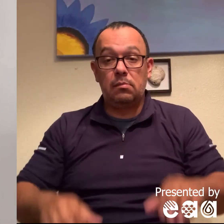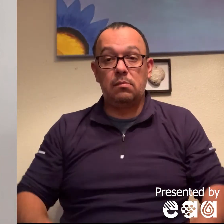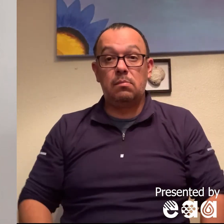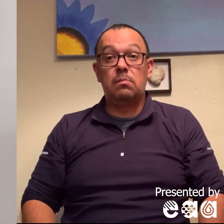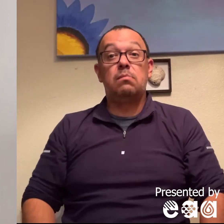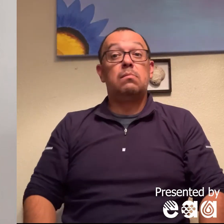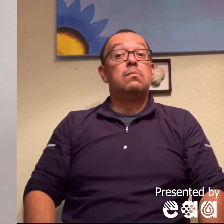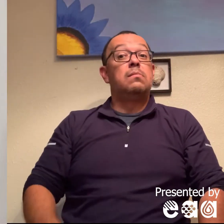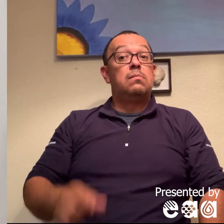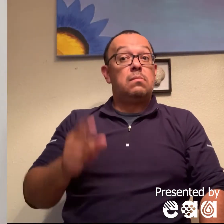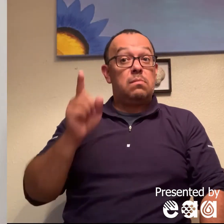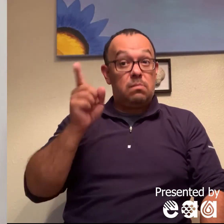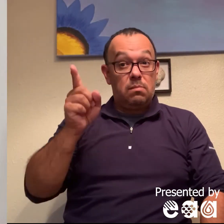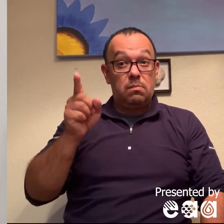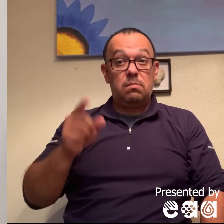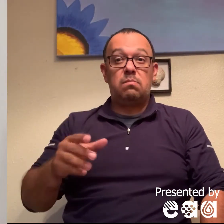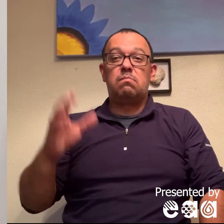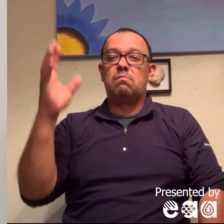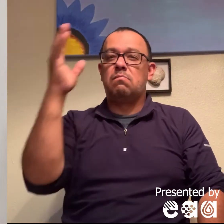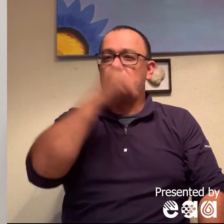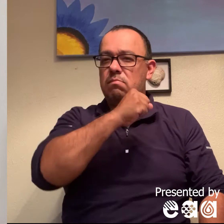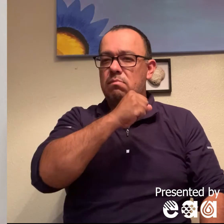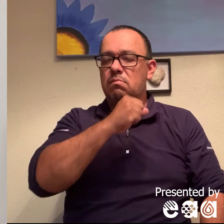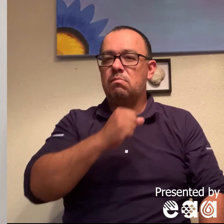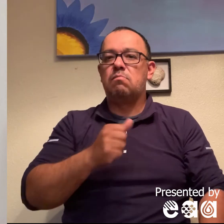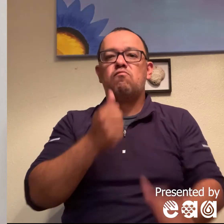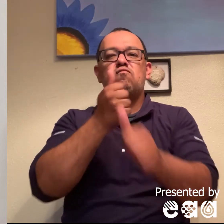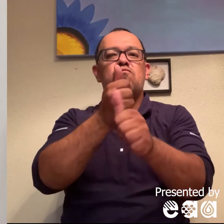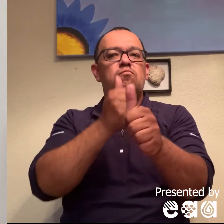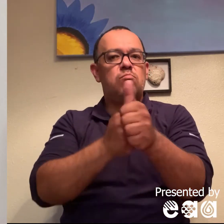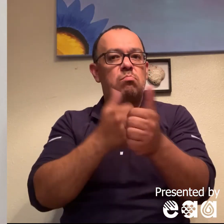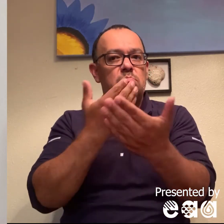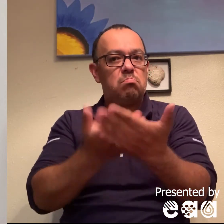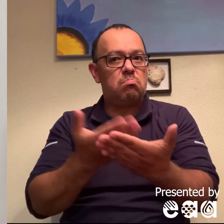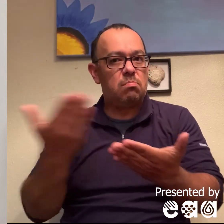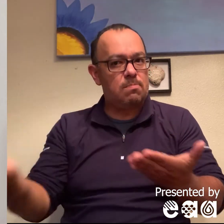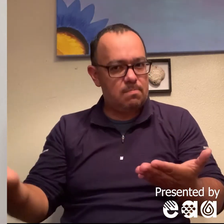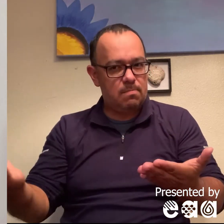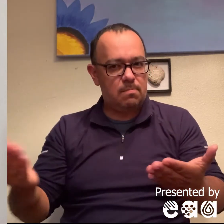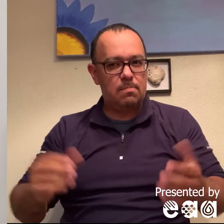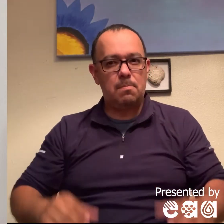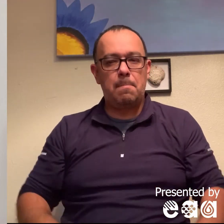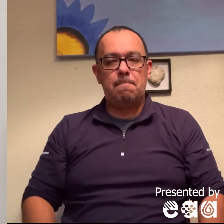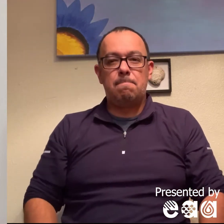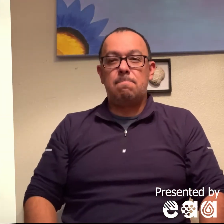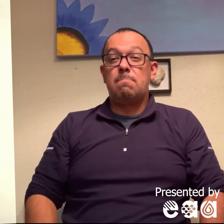raindrops. He missed out on everything.